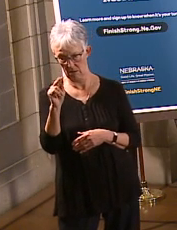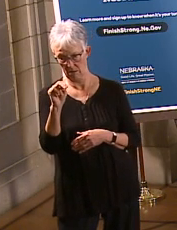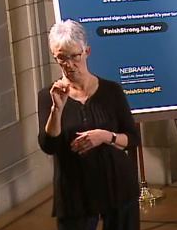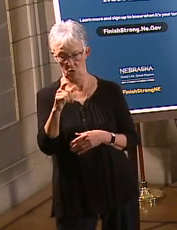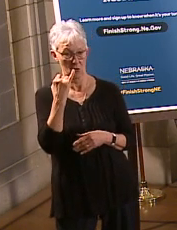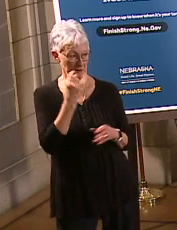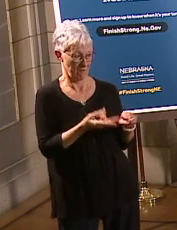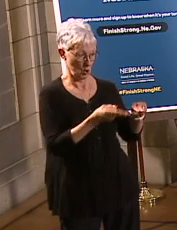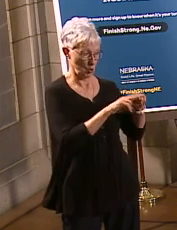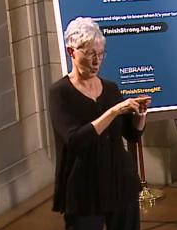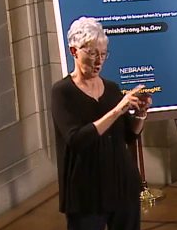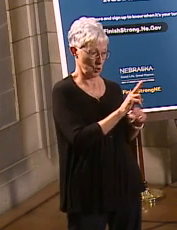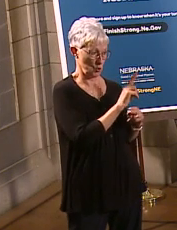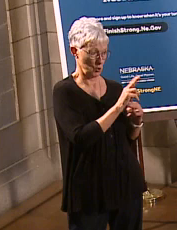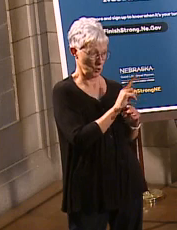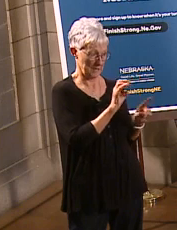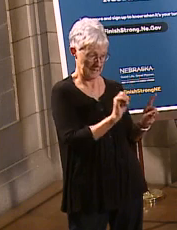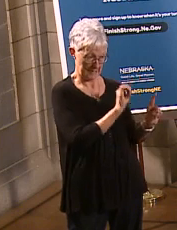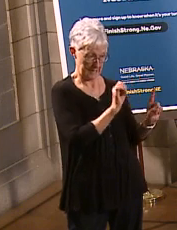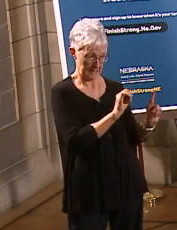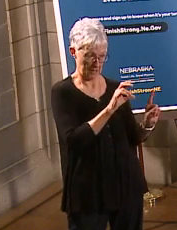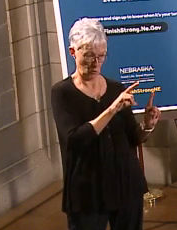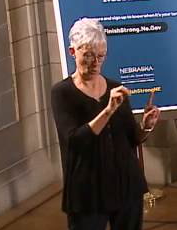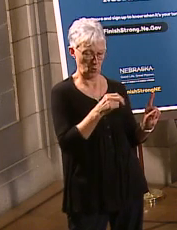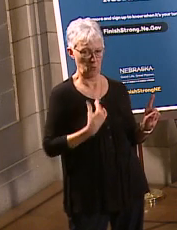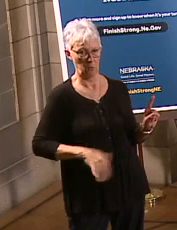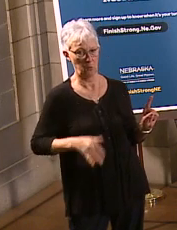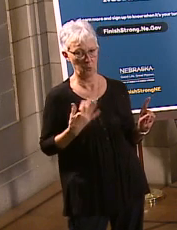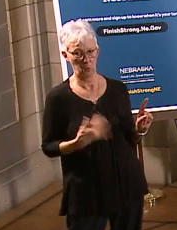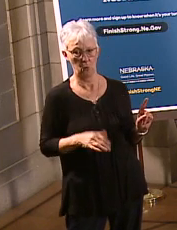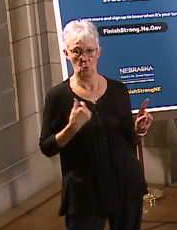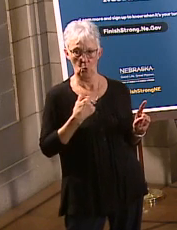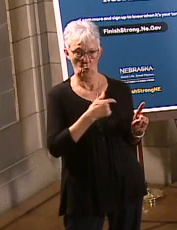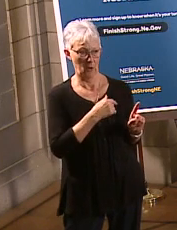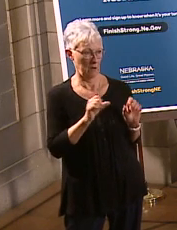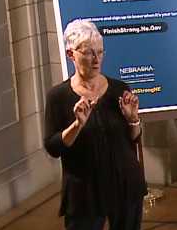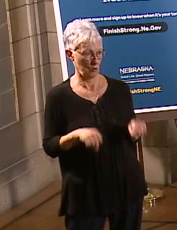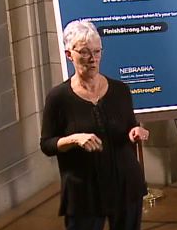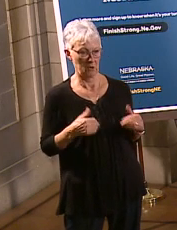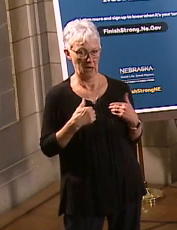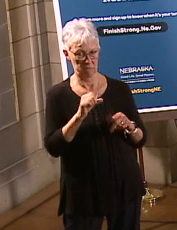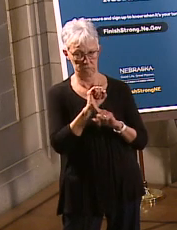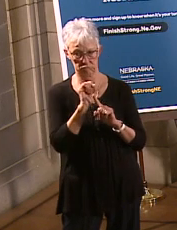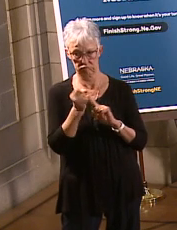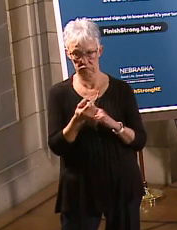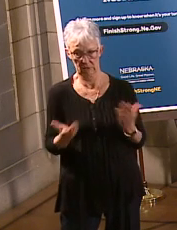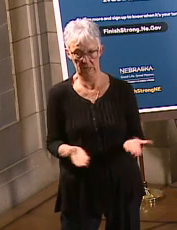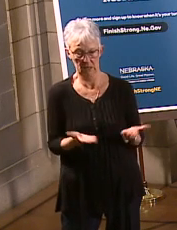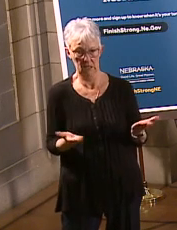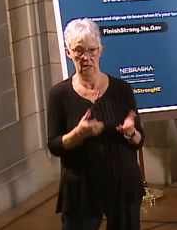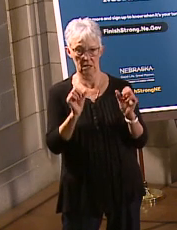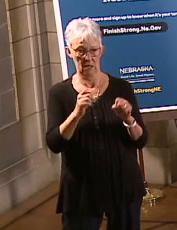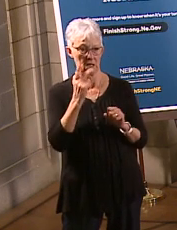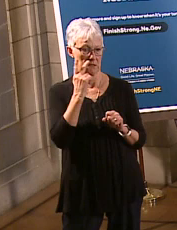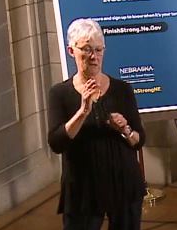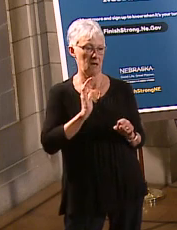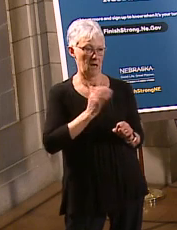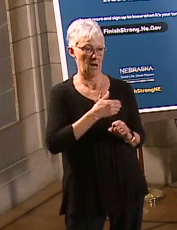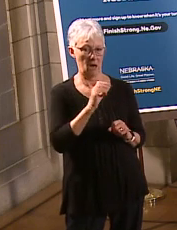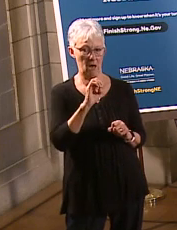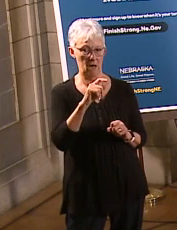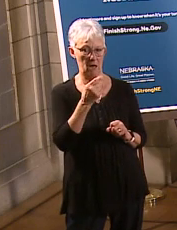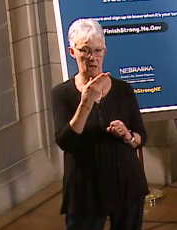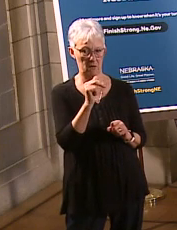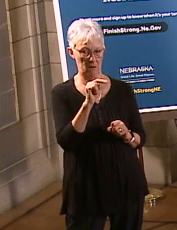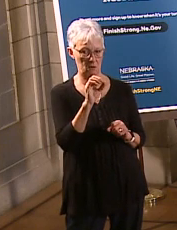talking a very large increase. And we could get into a situation here in the state of Nebraska where we could start seeing our ethanol industry growing